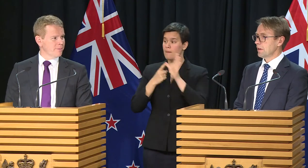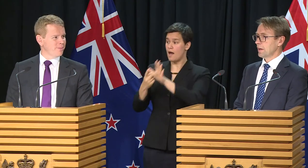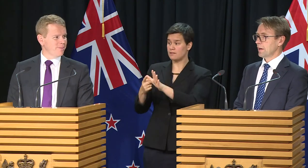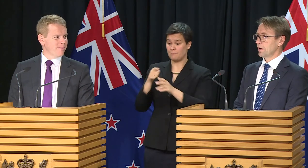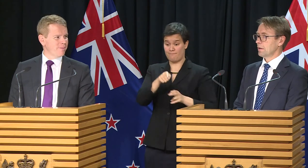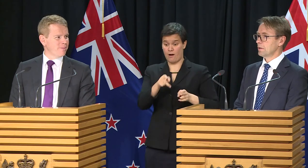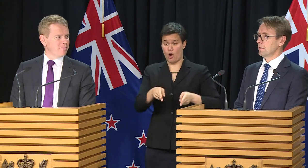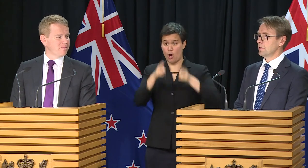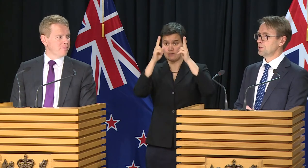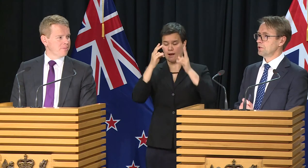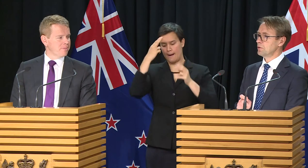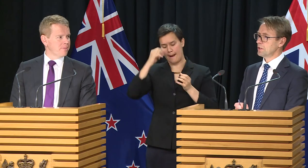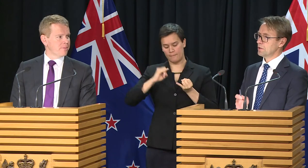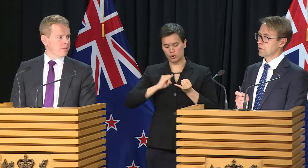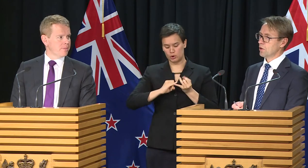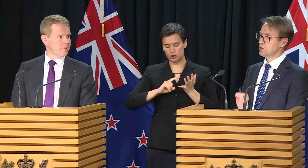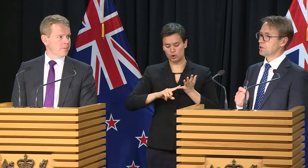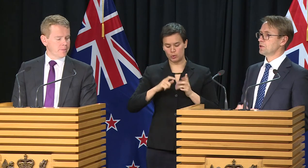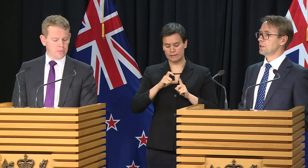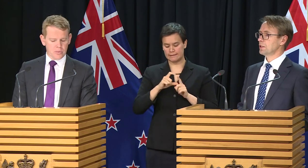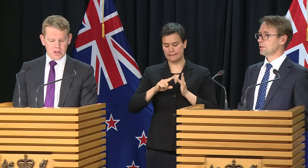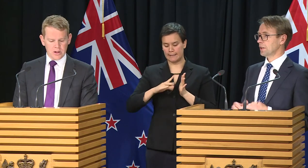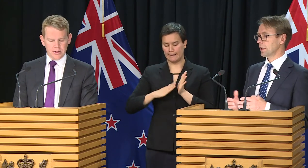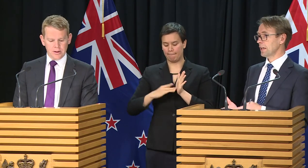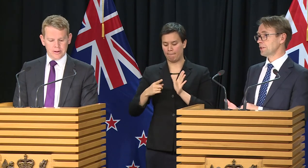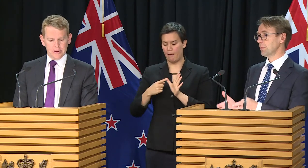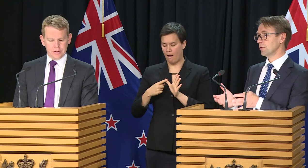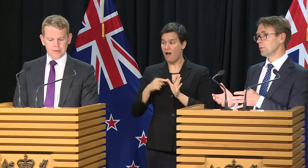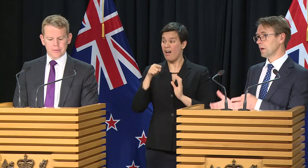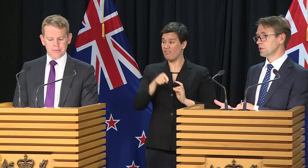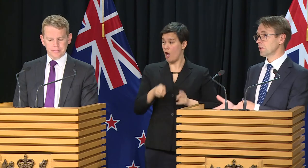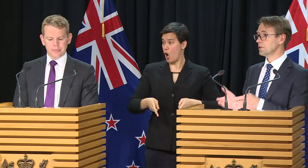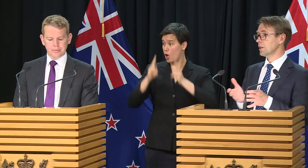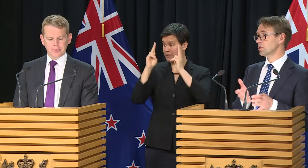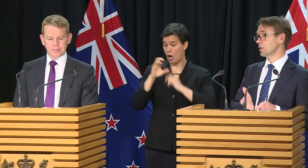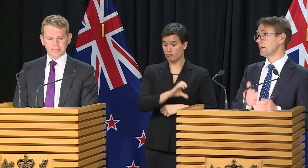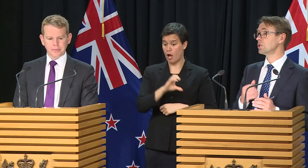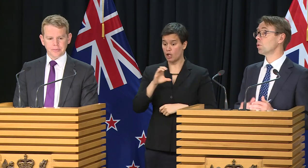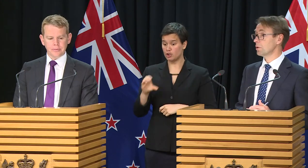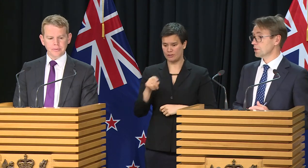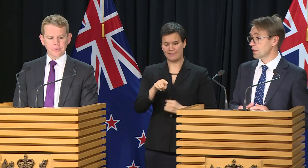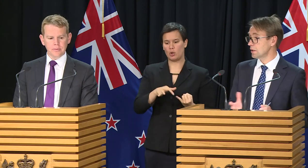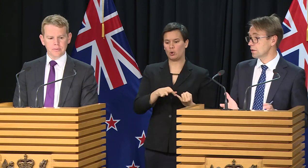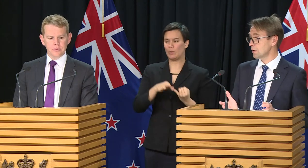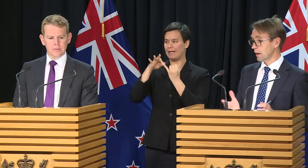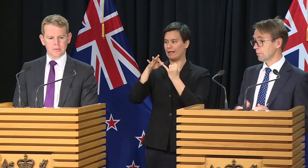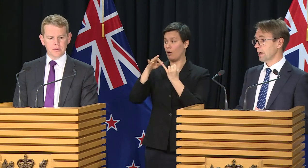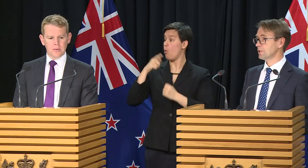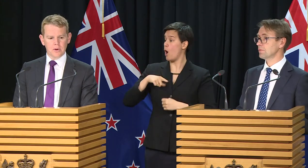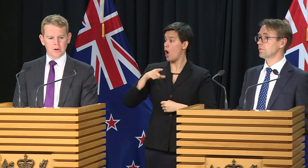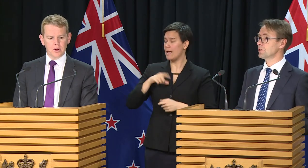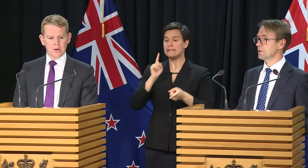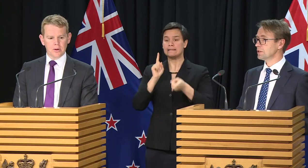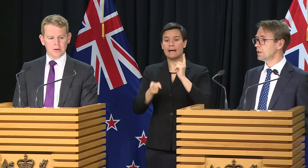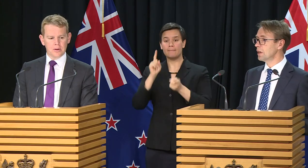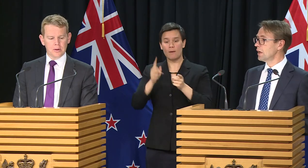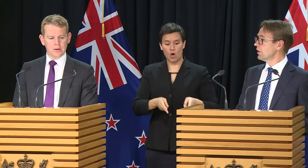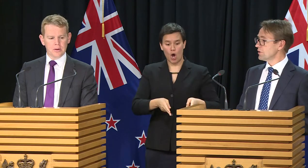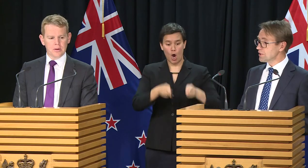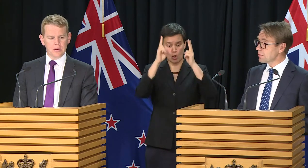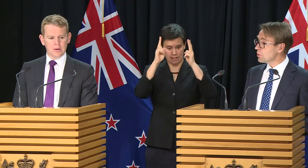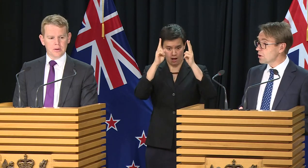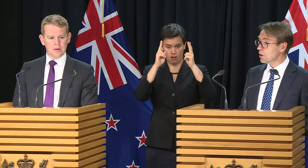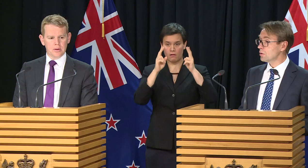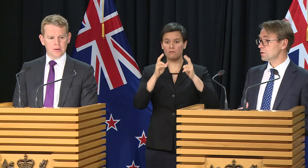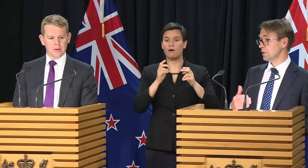Sudema is unique in the Christchurch setting in that it has both the managed isolation and quarantine parts of the facility.